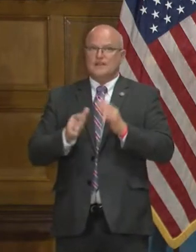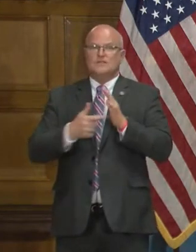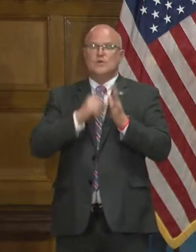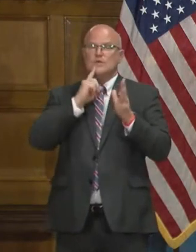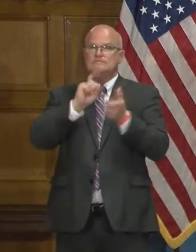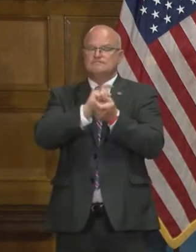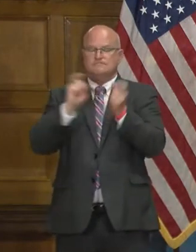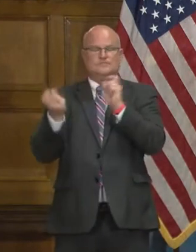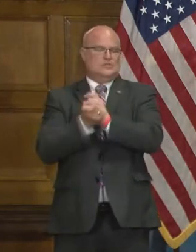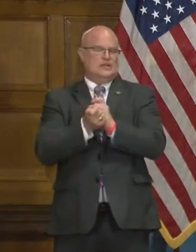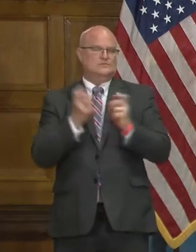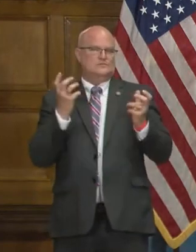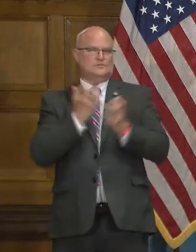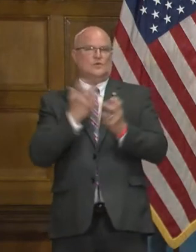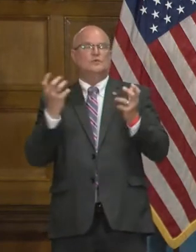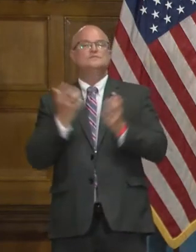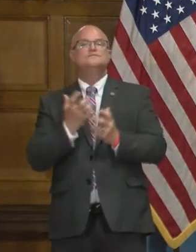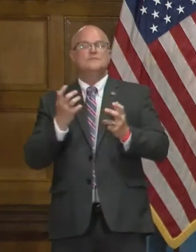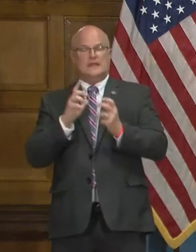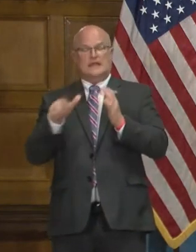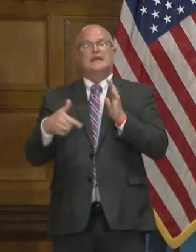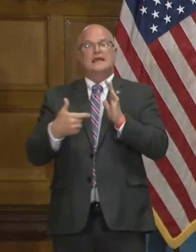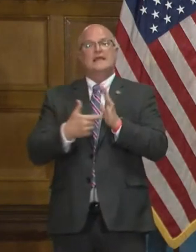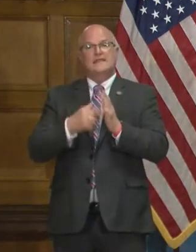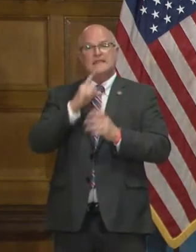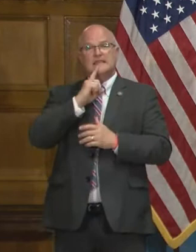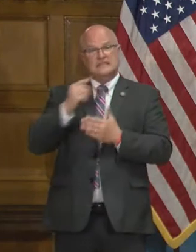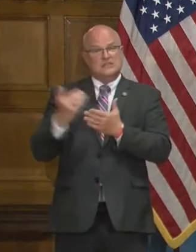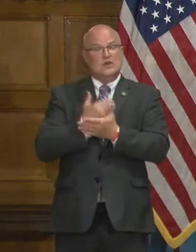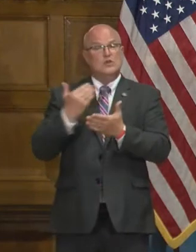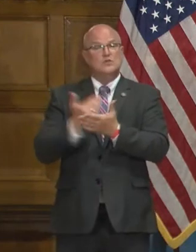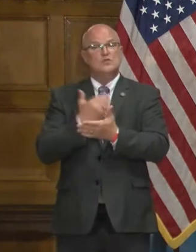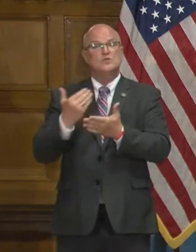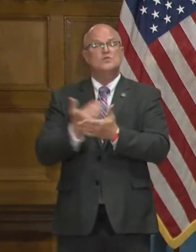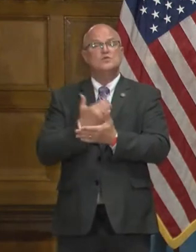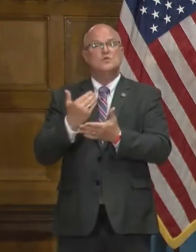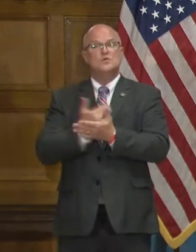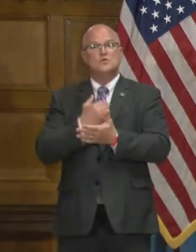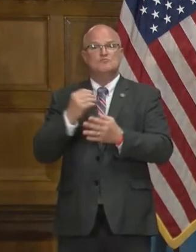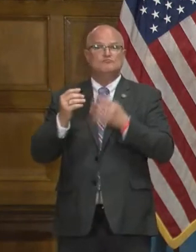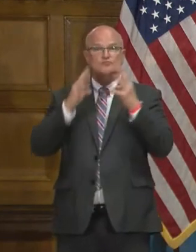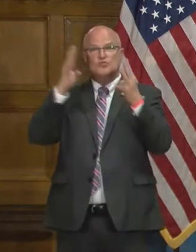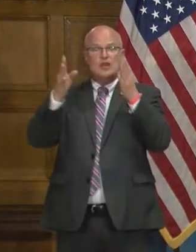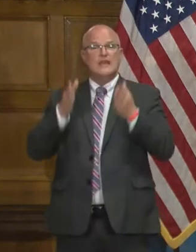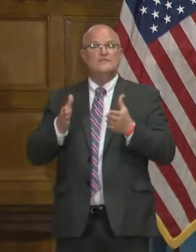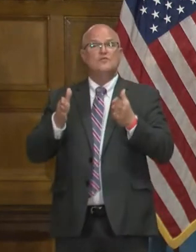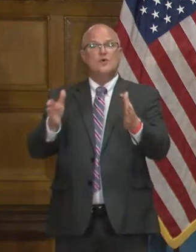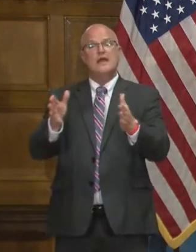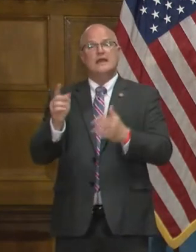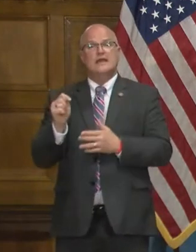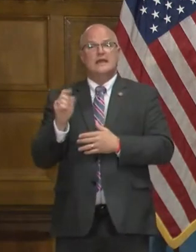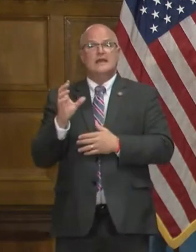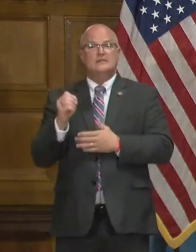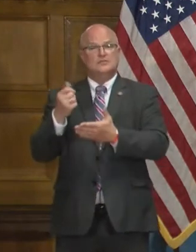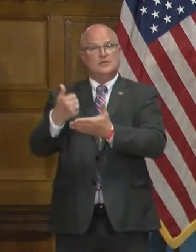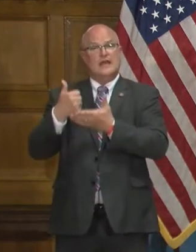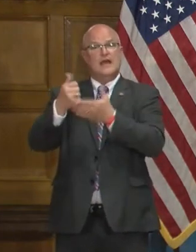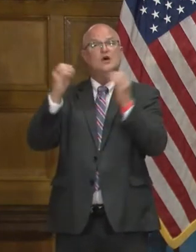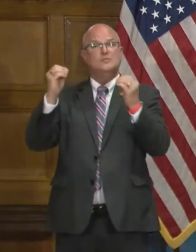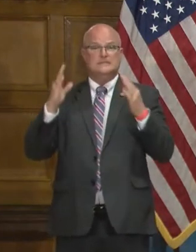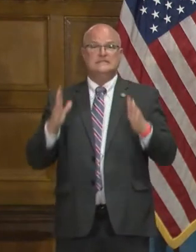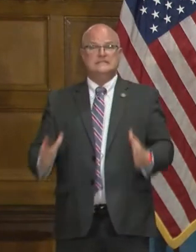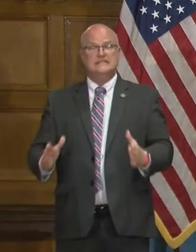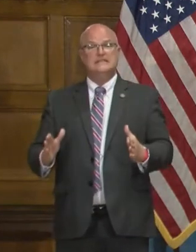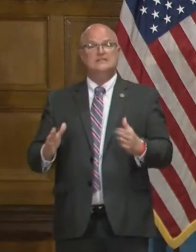real change. It is a new creative way to help